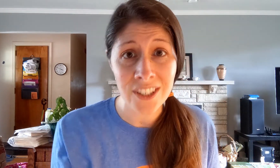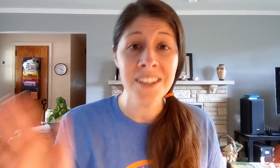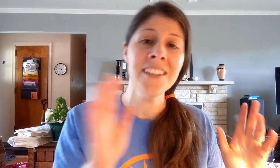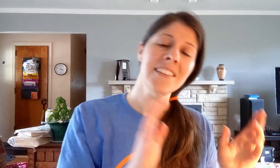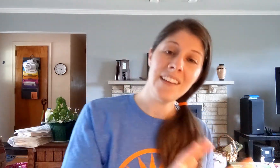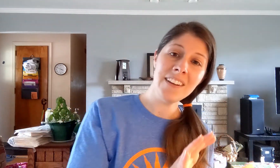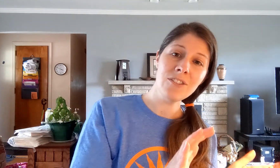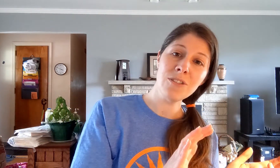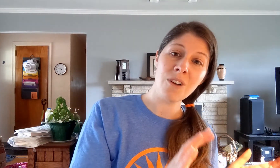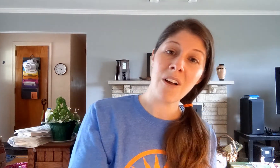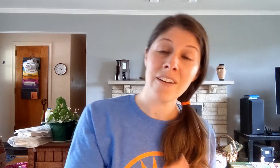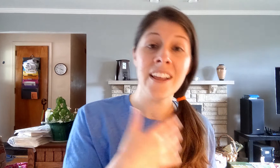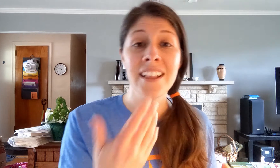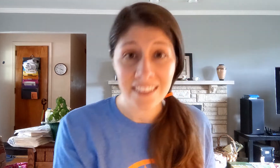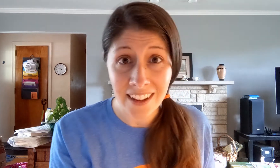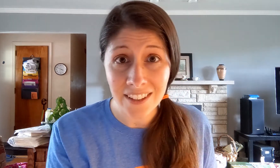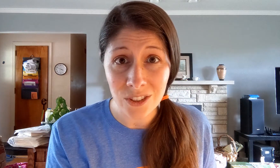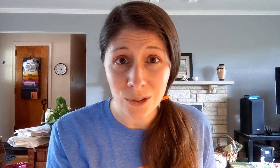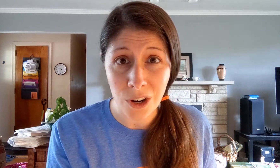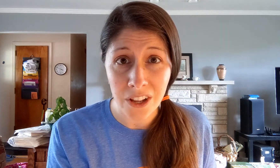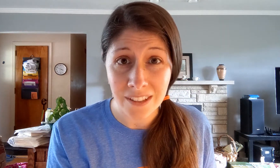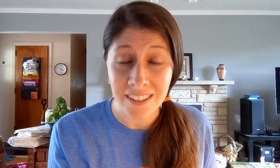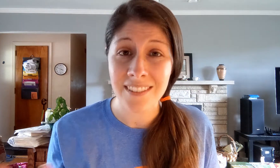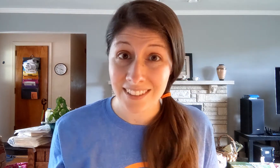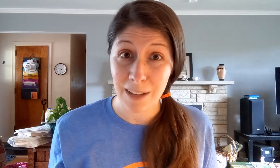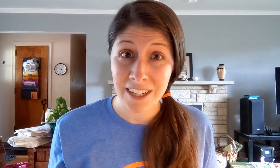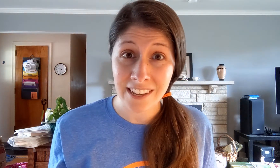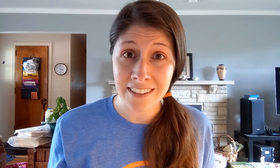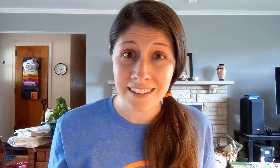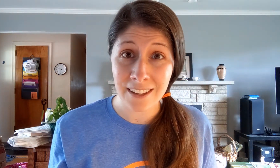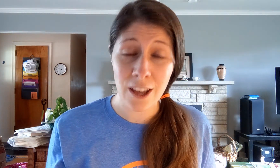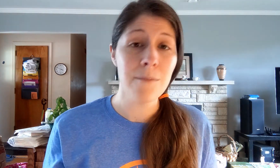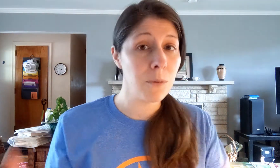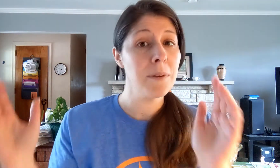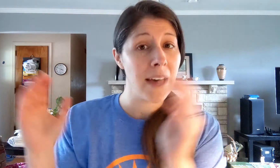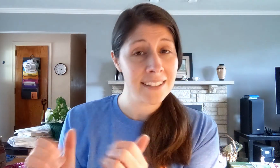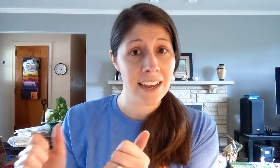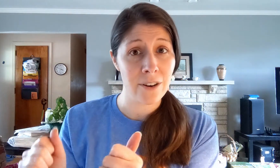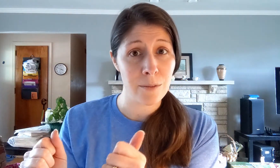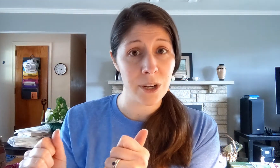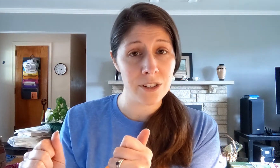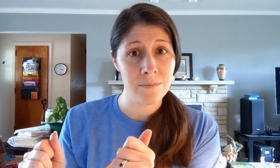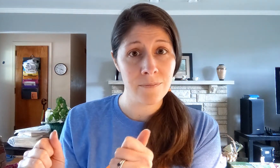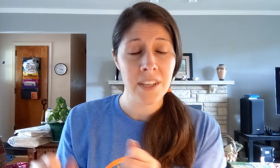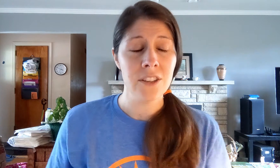clashing, lines are drawn. Does that make sense? But we'll be back together on the bridge.